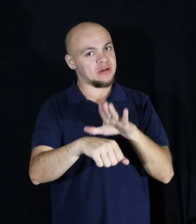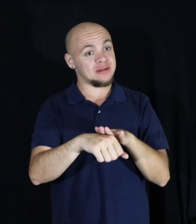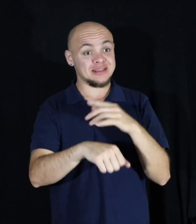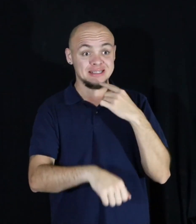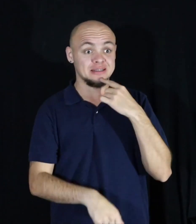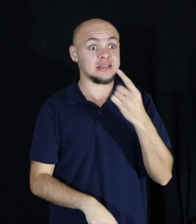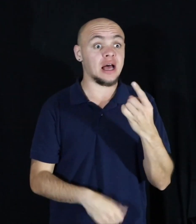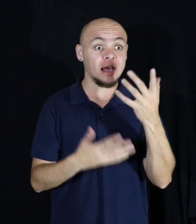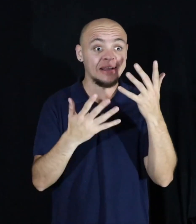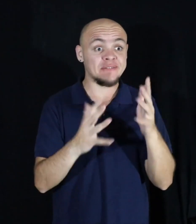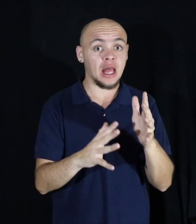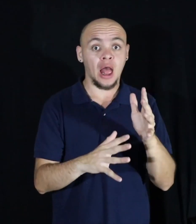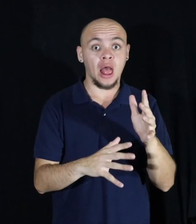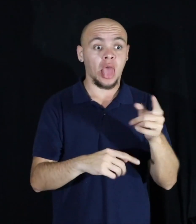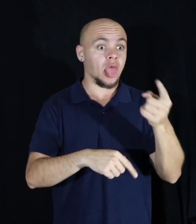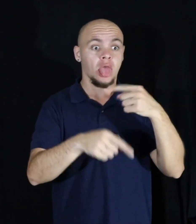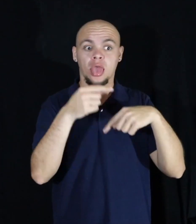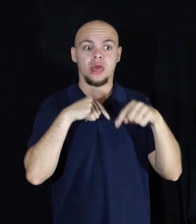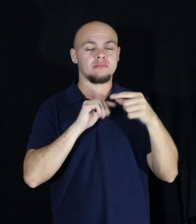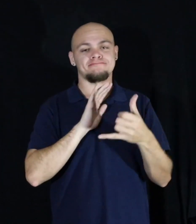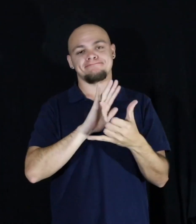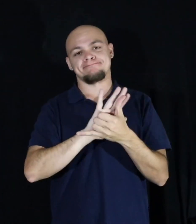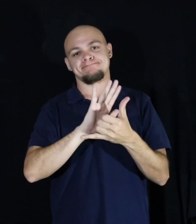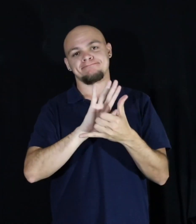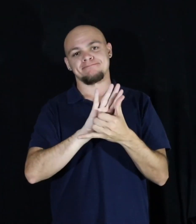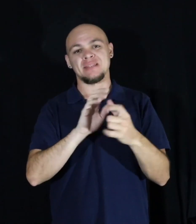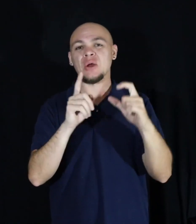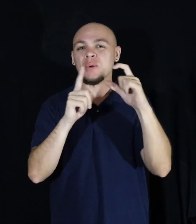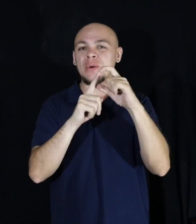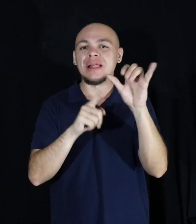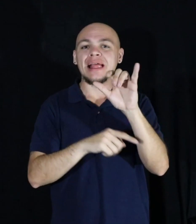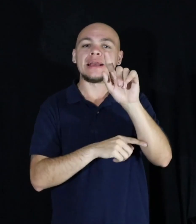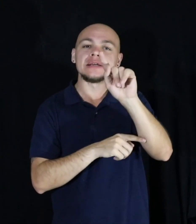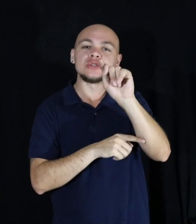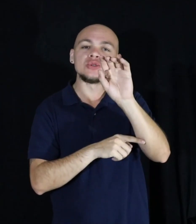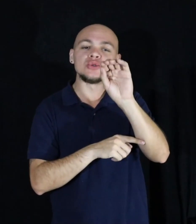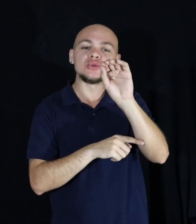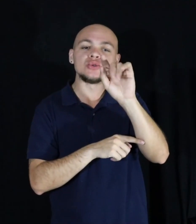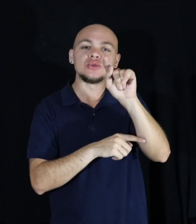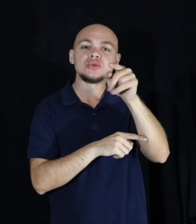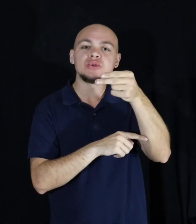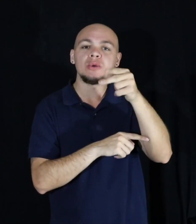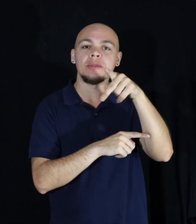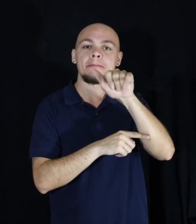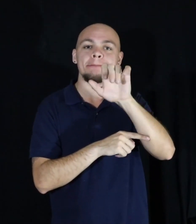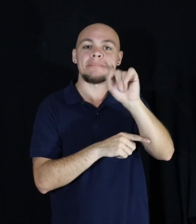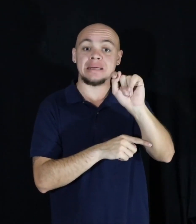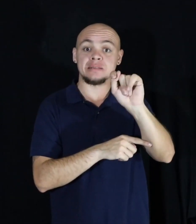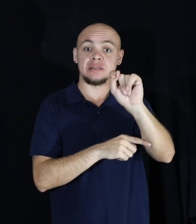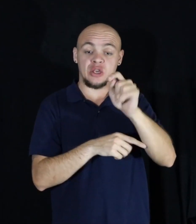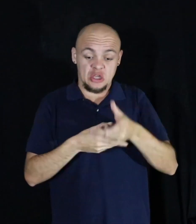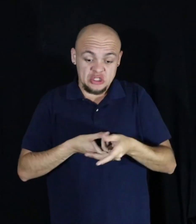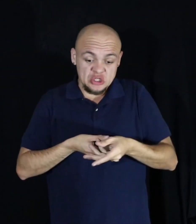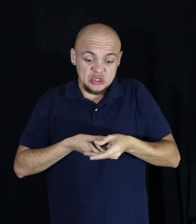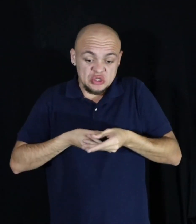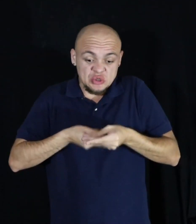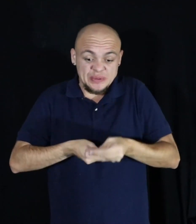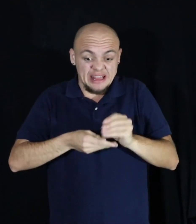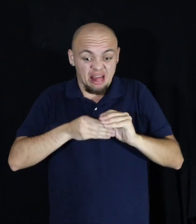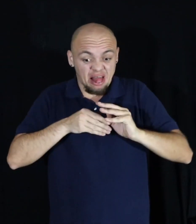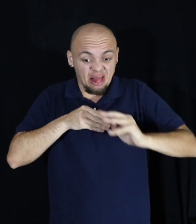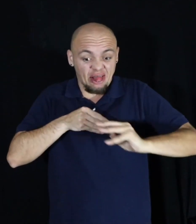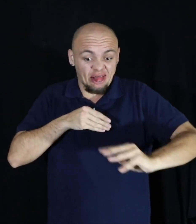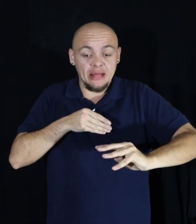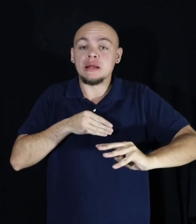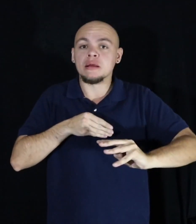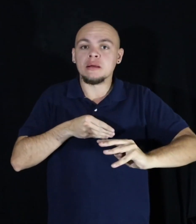back. The words you say are like toothpaste. You can easily squeeze as much toothpaste out of the tube as you like. Have